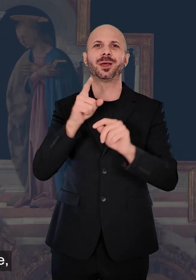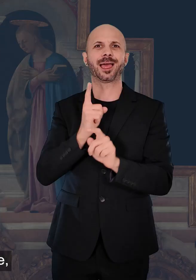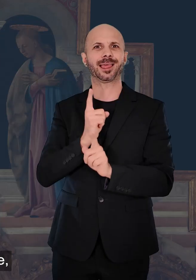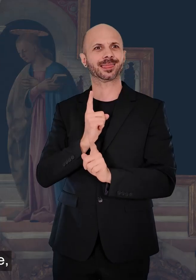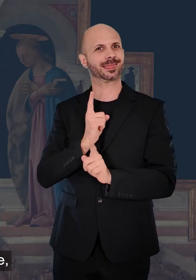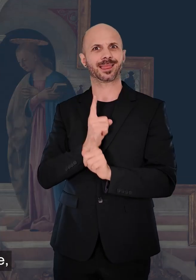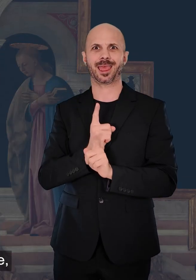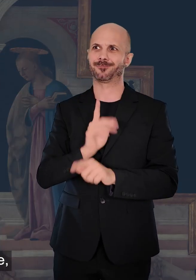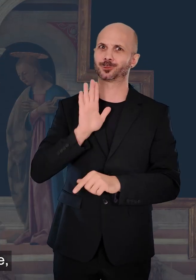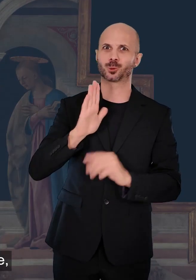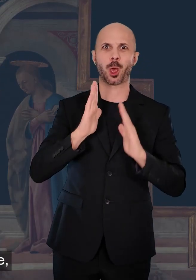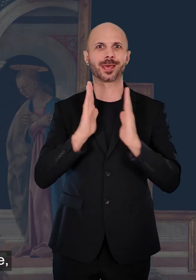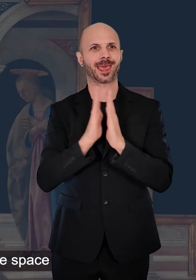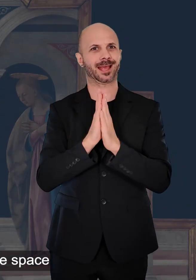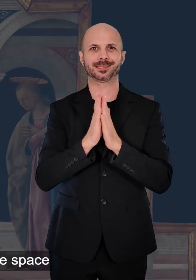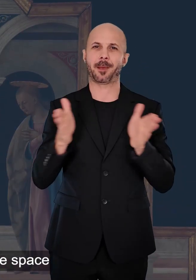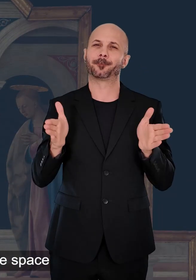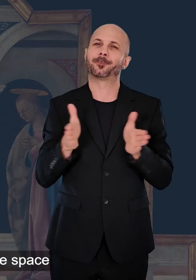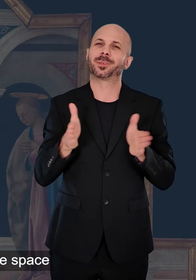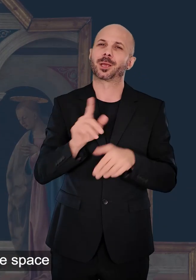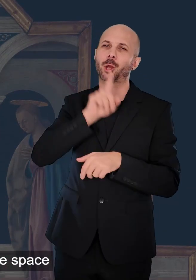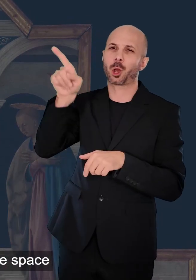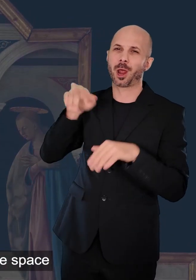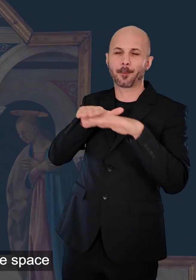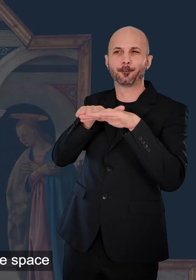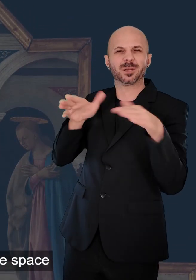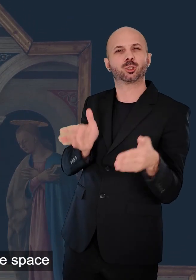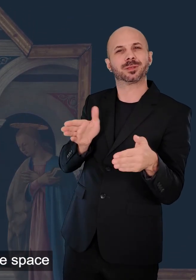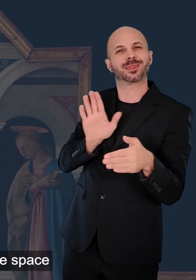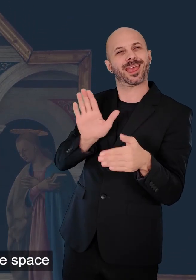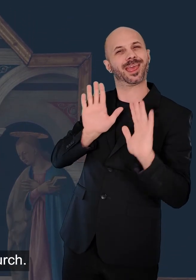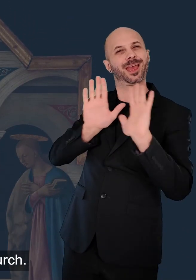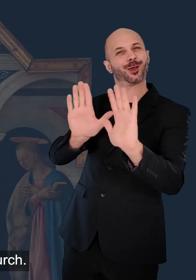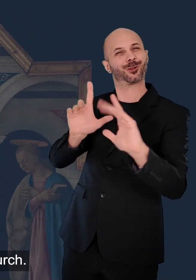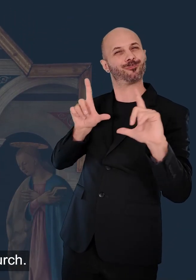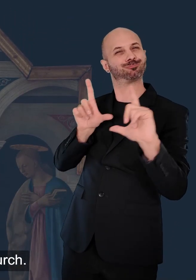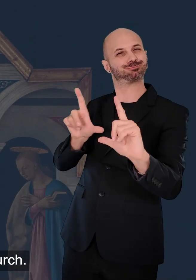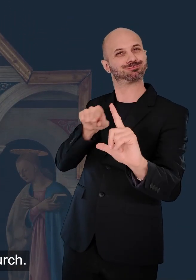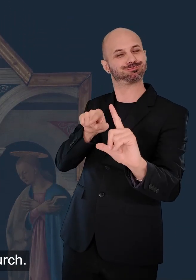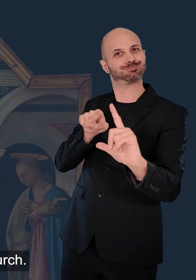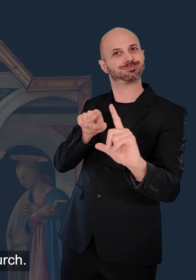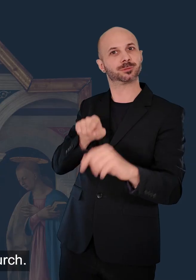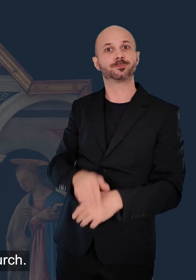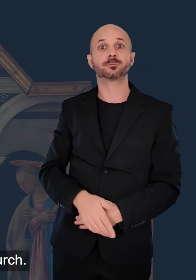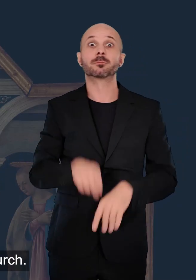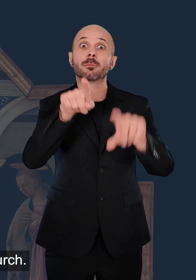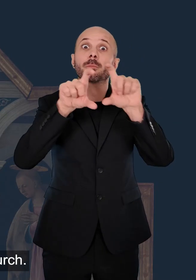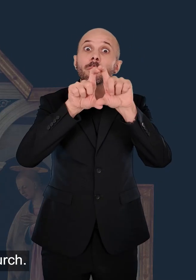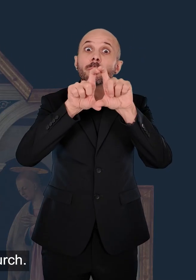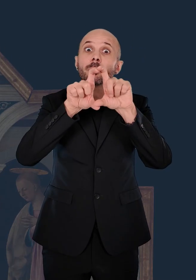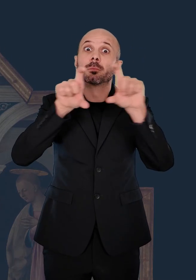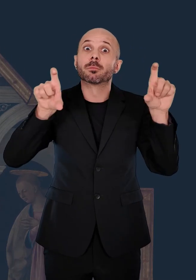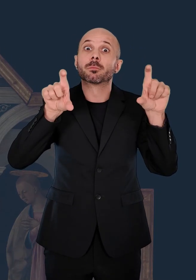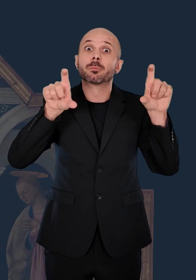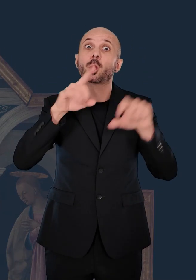highly distinctive shape, which would have occupied the entire space of the presbytery of the small church.